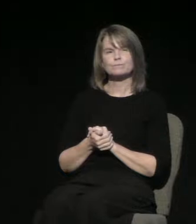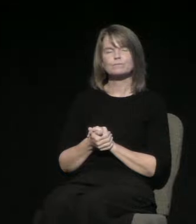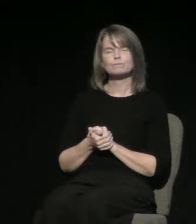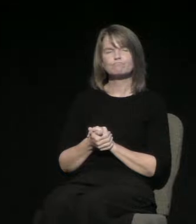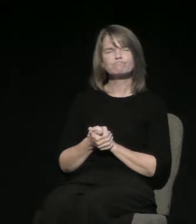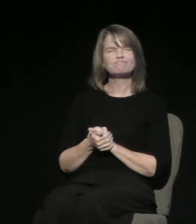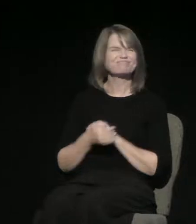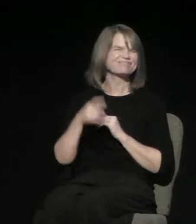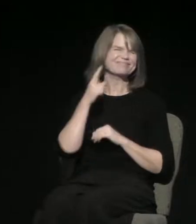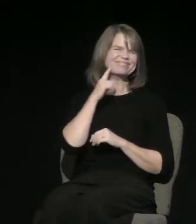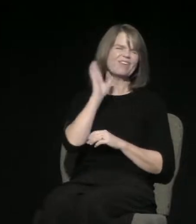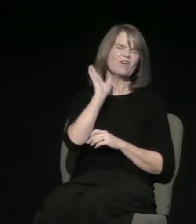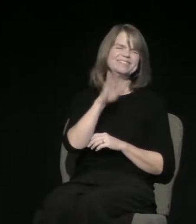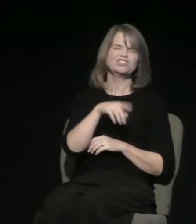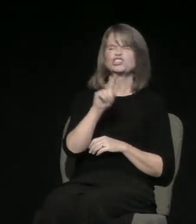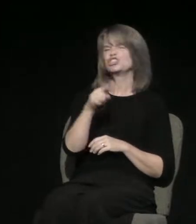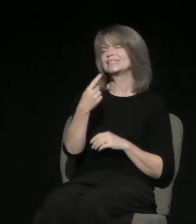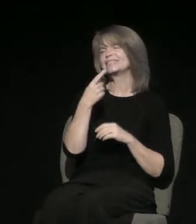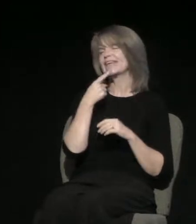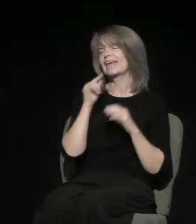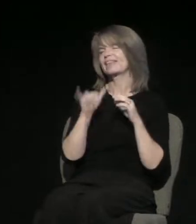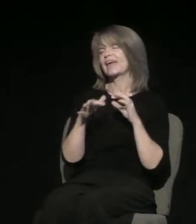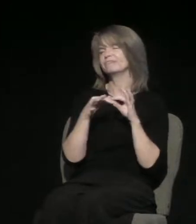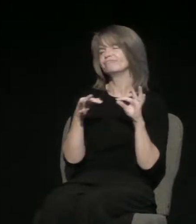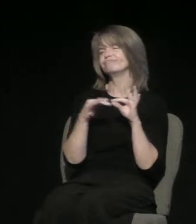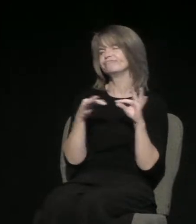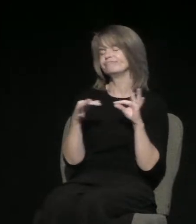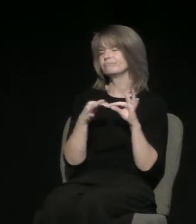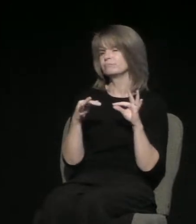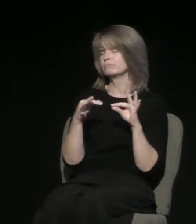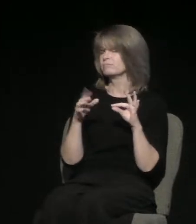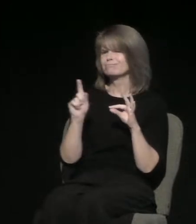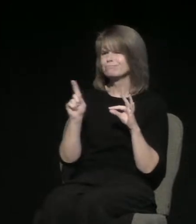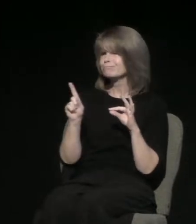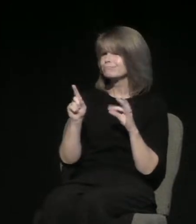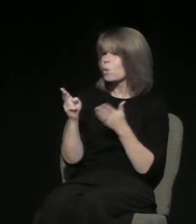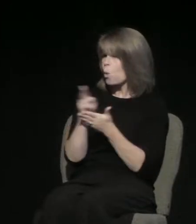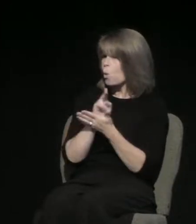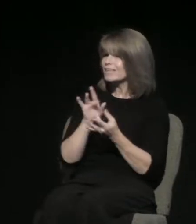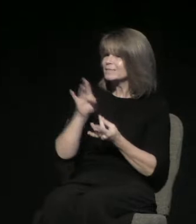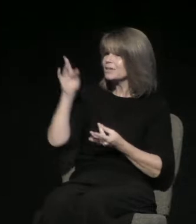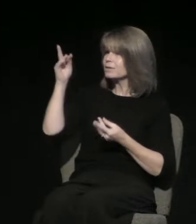If Think Oh He's Just Saying That Remember He's Doing This By Inspiration Of The Holy Spirit